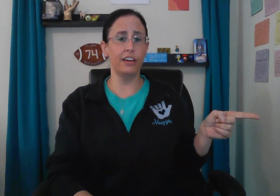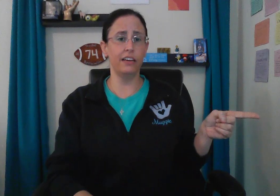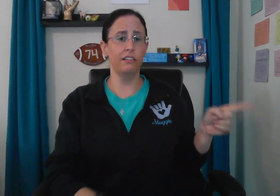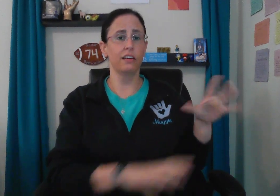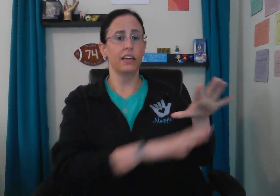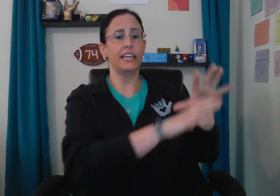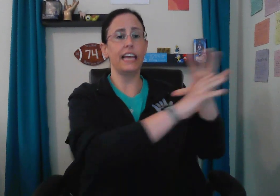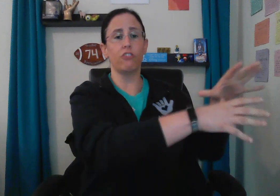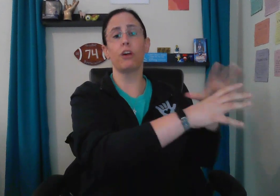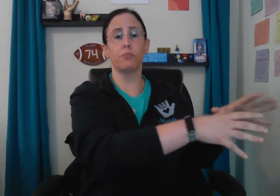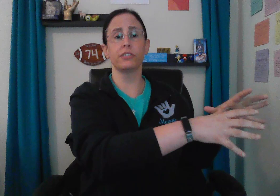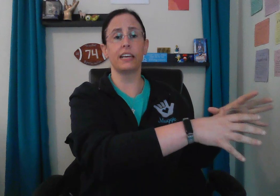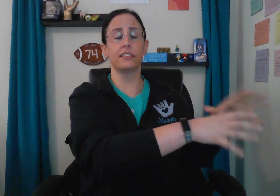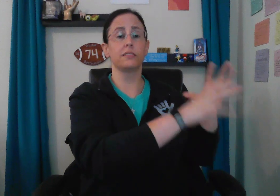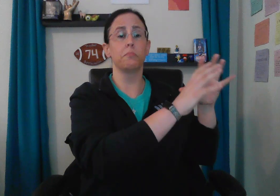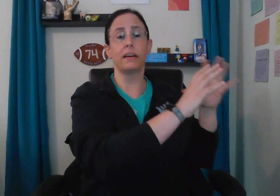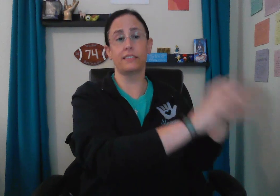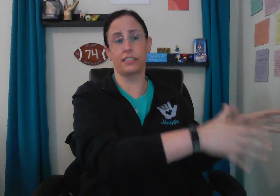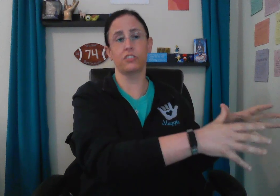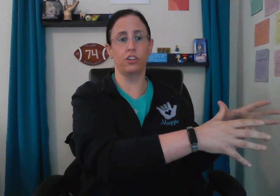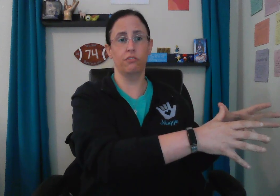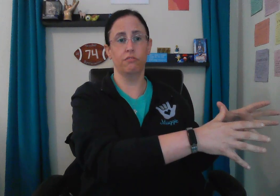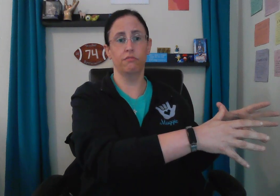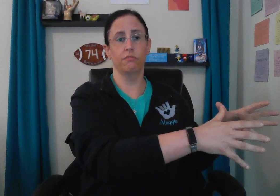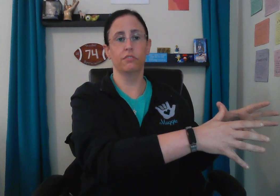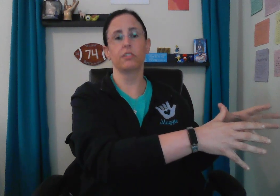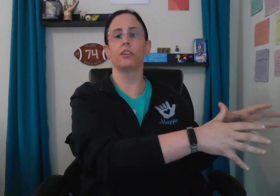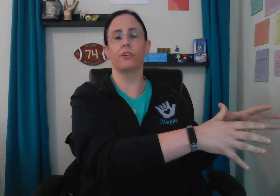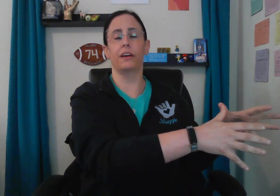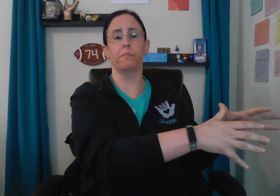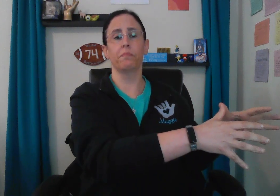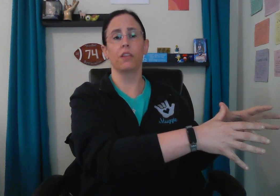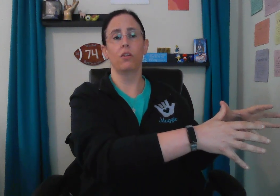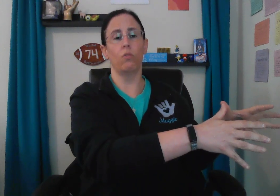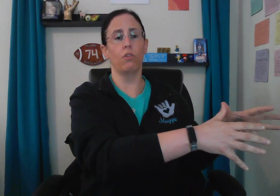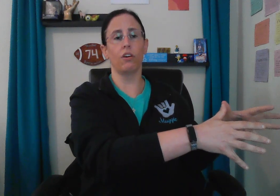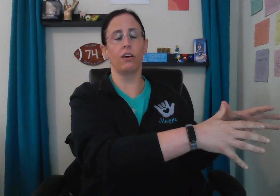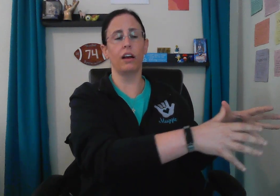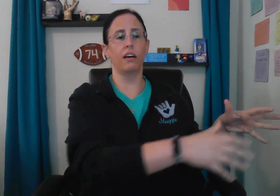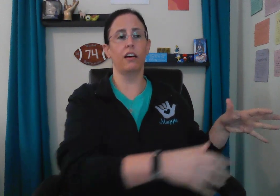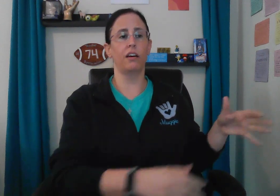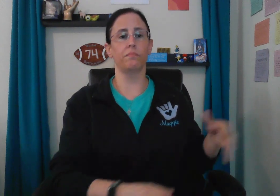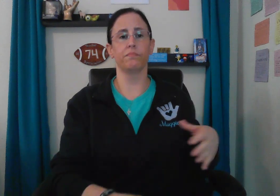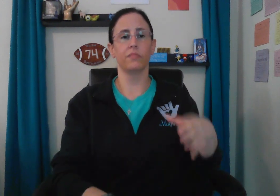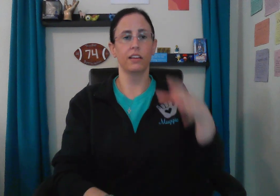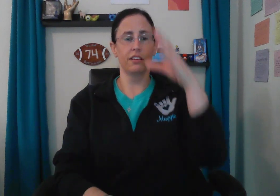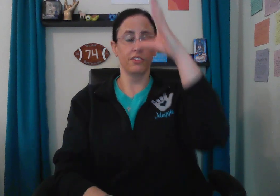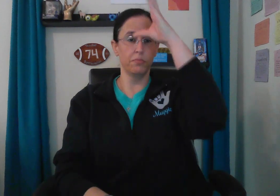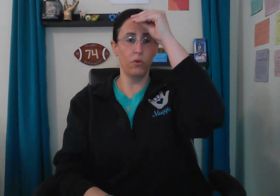area now represents my sister, okay? Or the